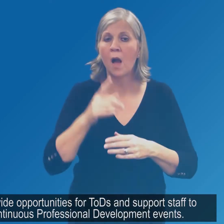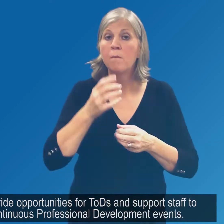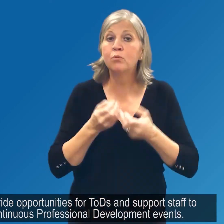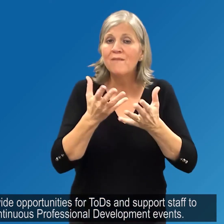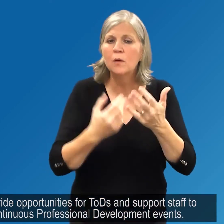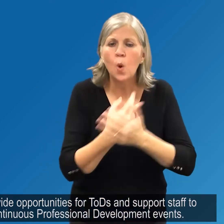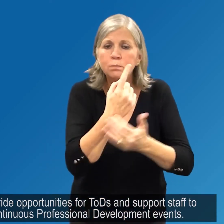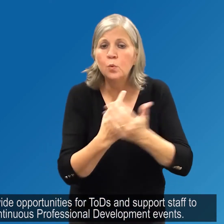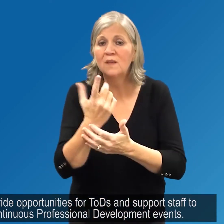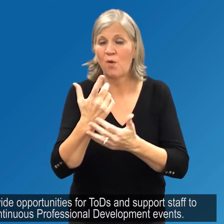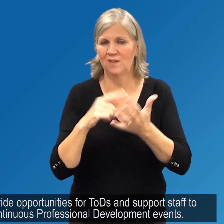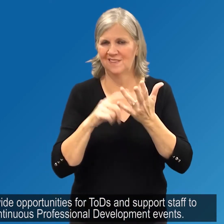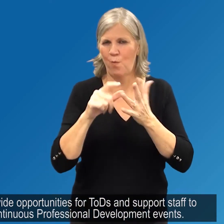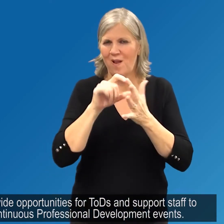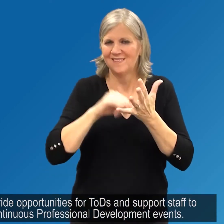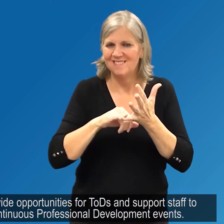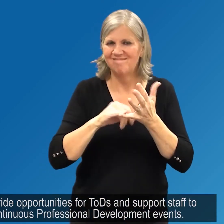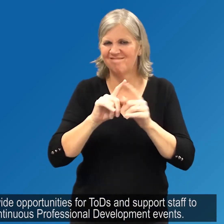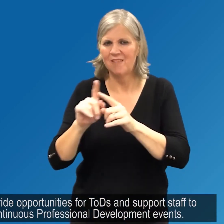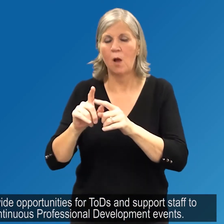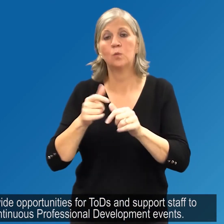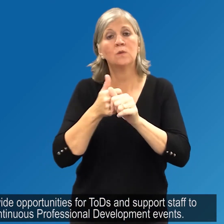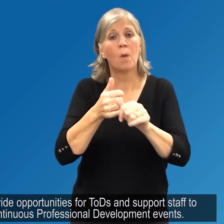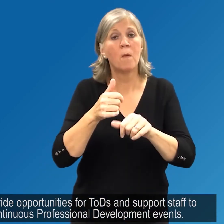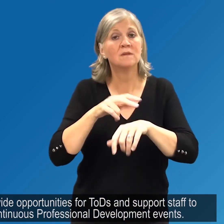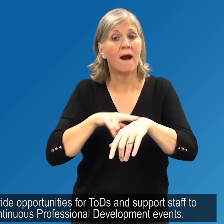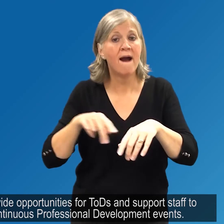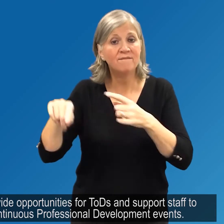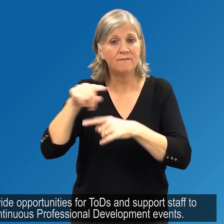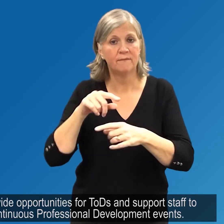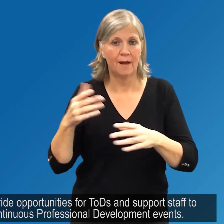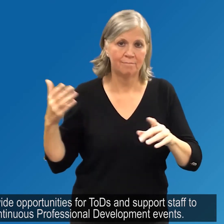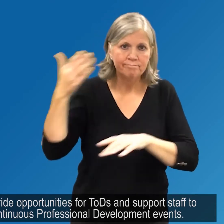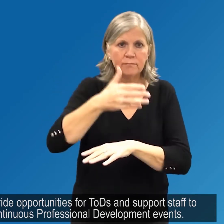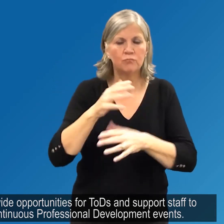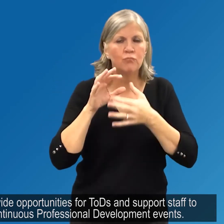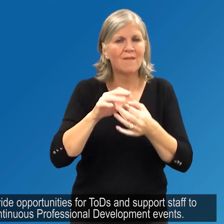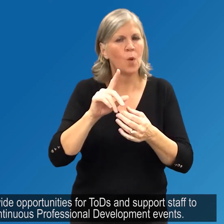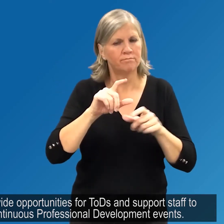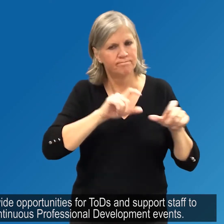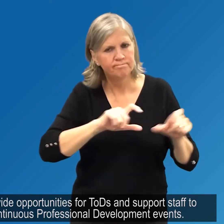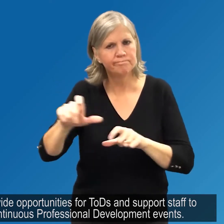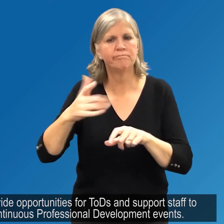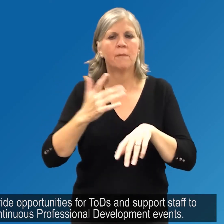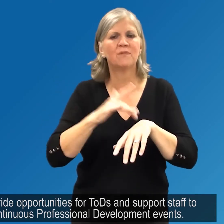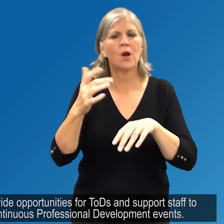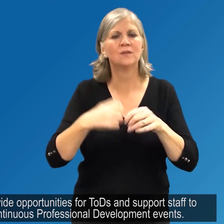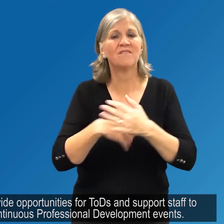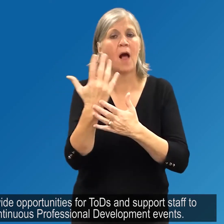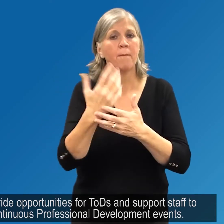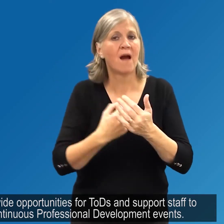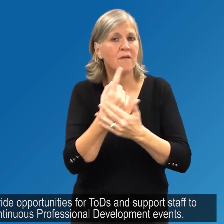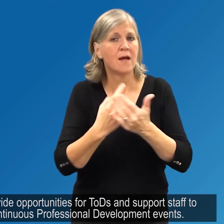Progress notes. Provide opportunities for TODs and support staff to attend relevant continuous professional development